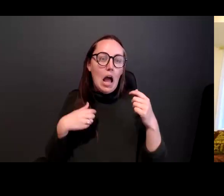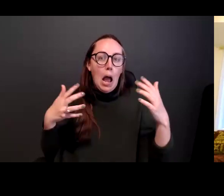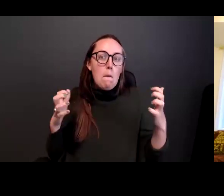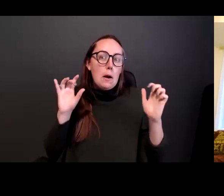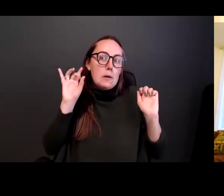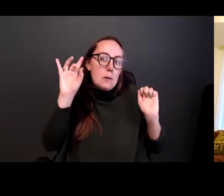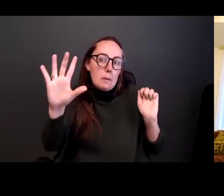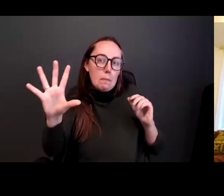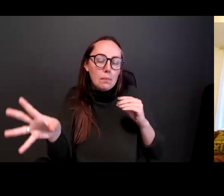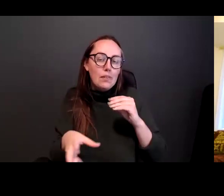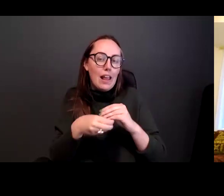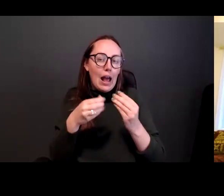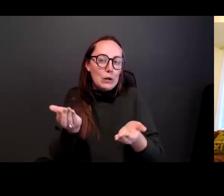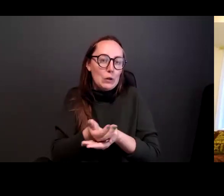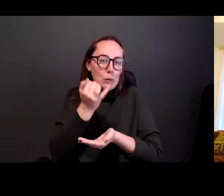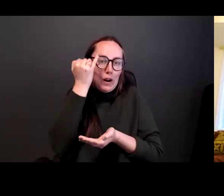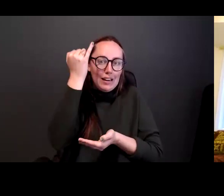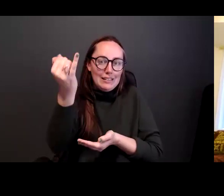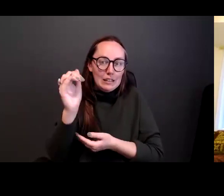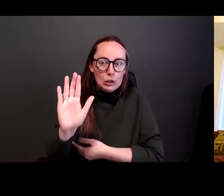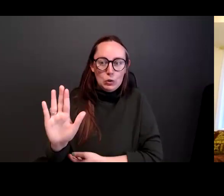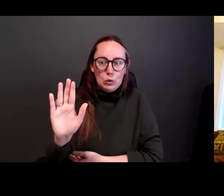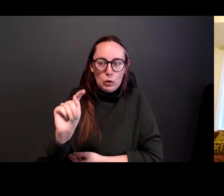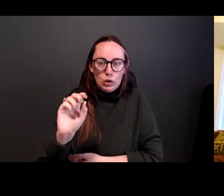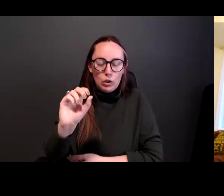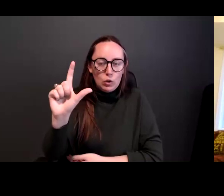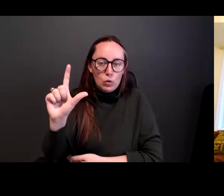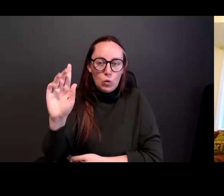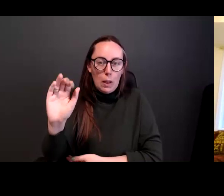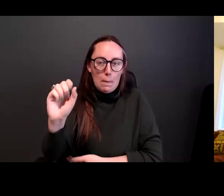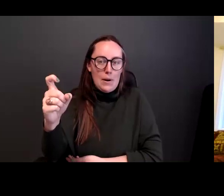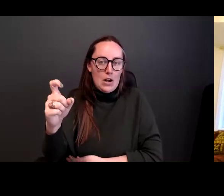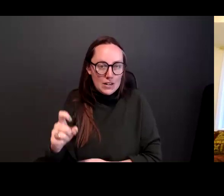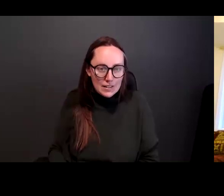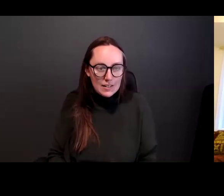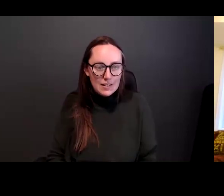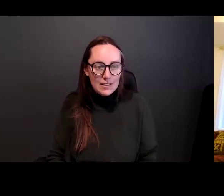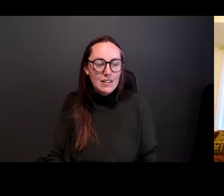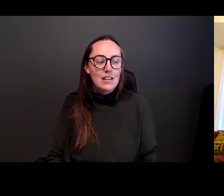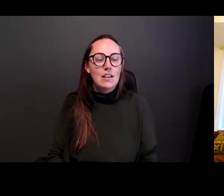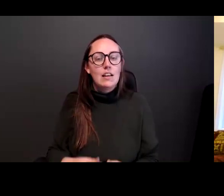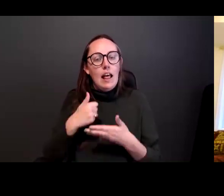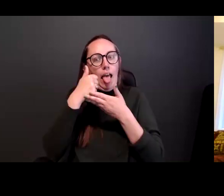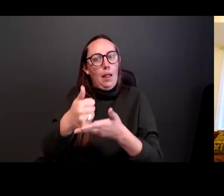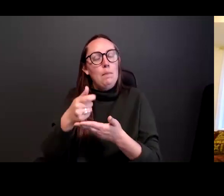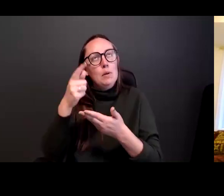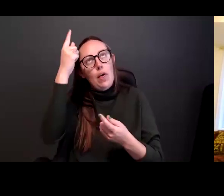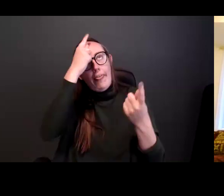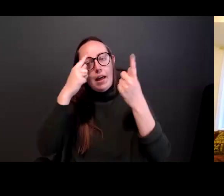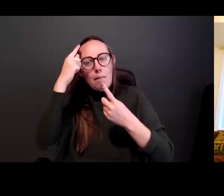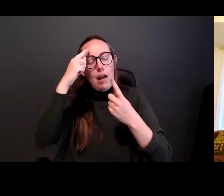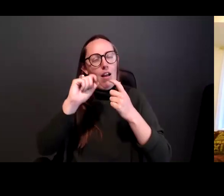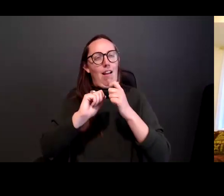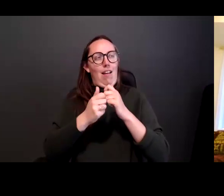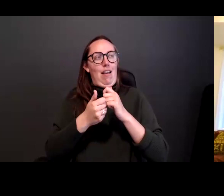your toolbox and get you thinking about ways that you can both be very dynamic in person with students, but